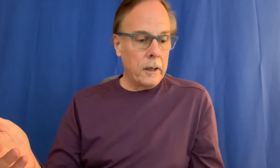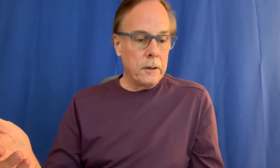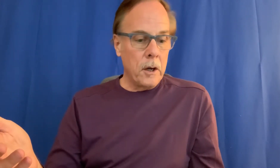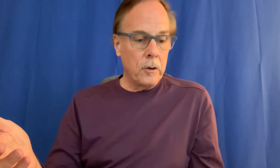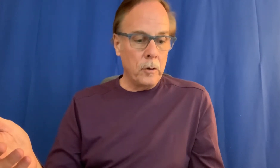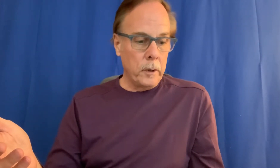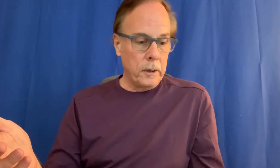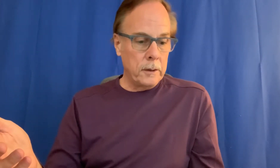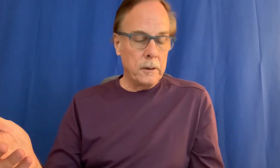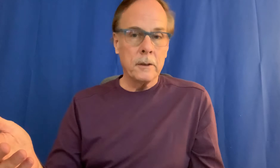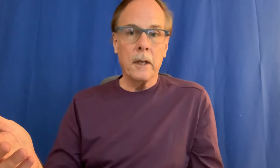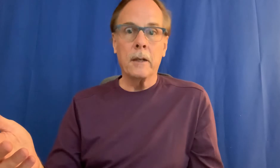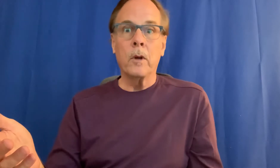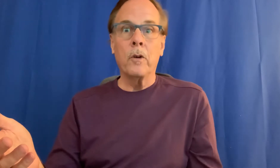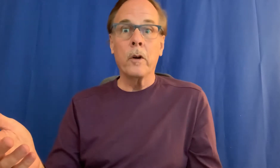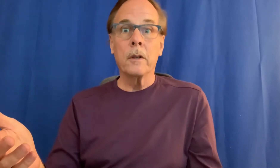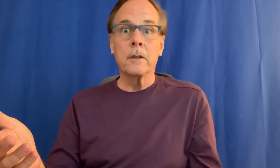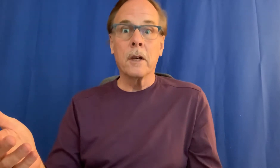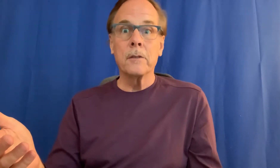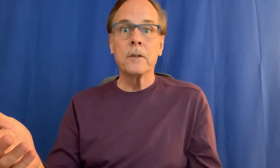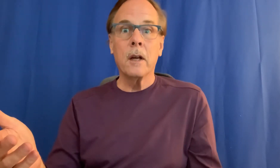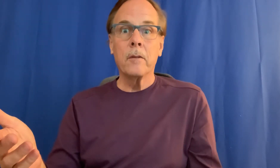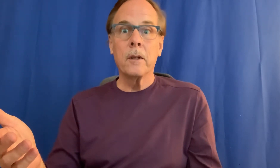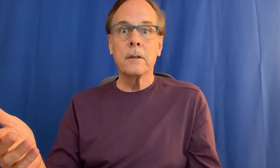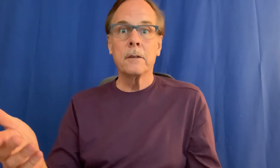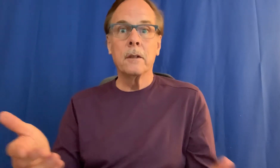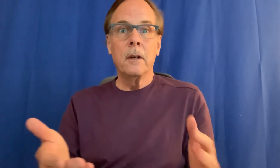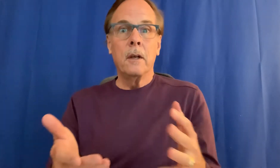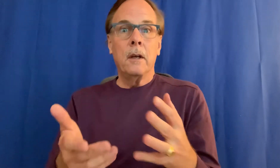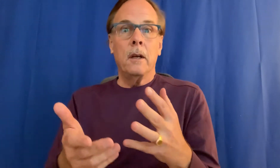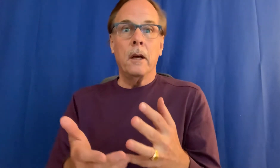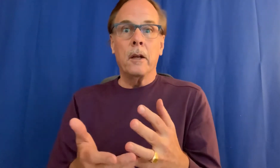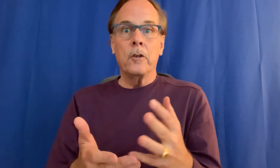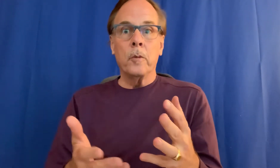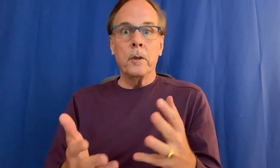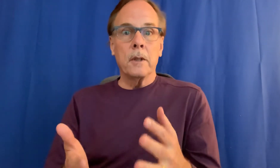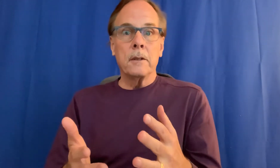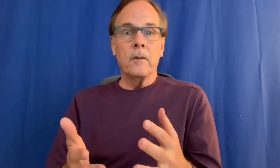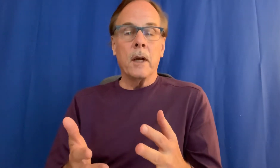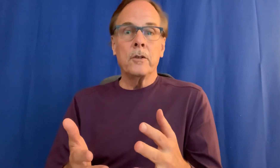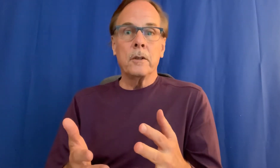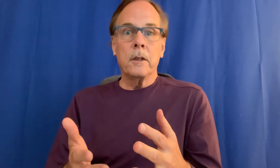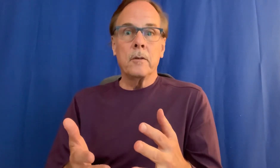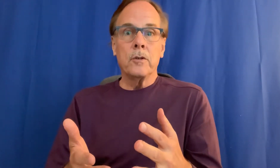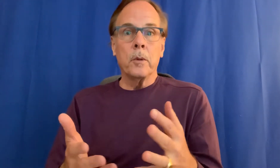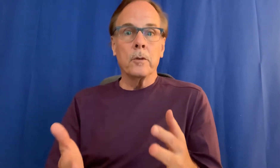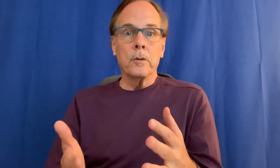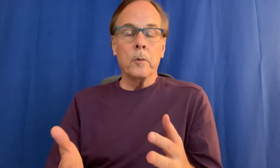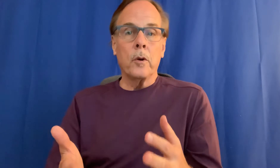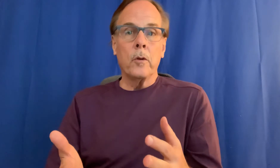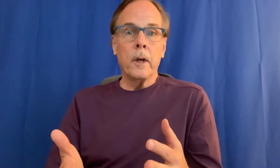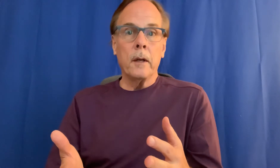tell you is that we've already discussed a lot of this, and your possessive adjectives, your personal